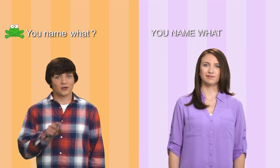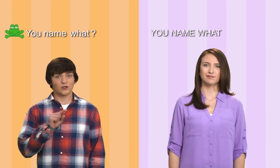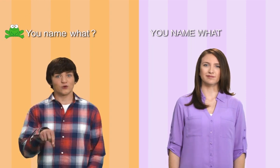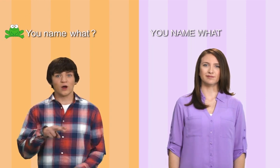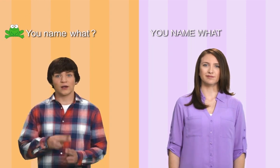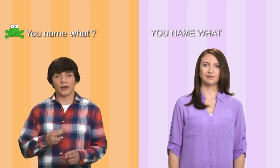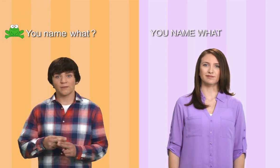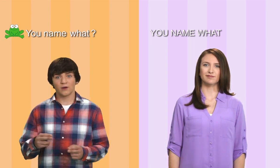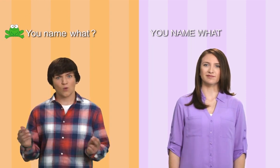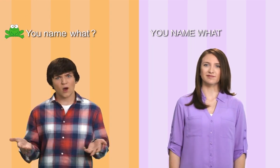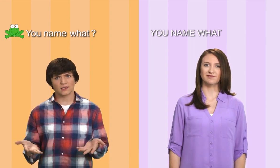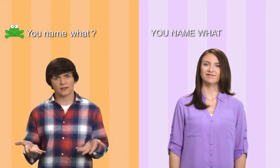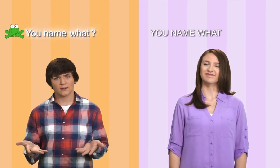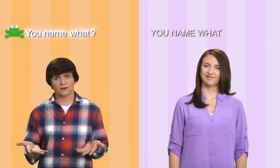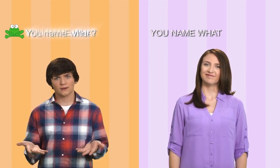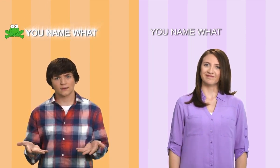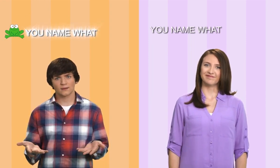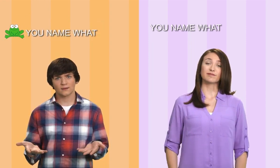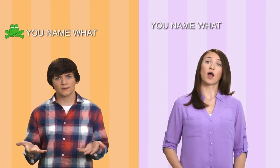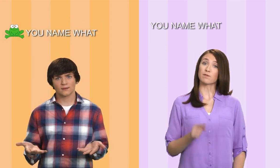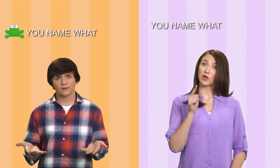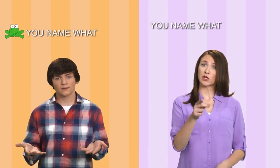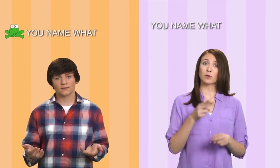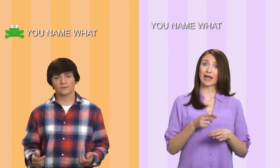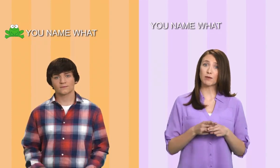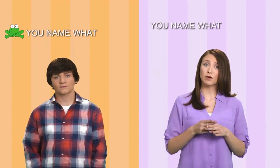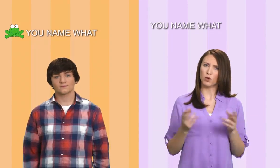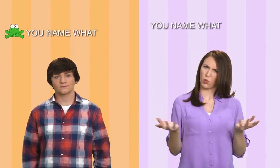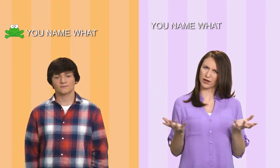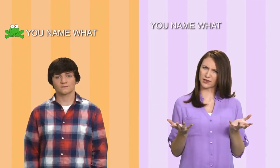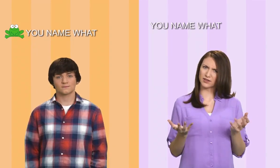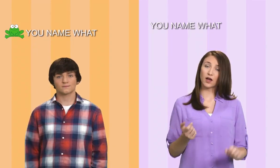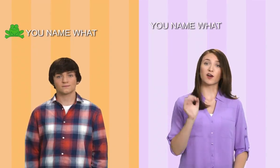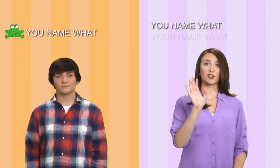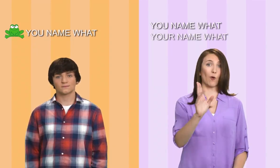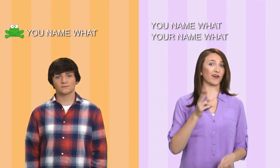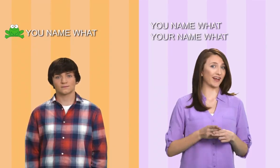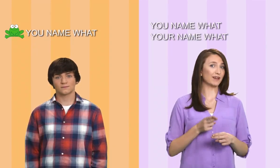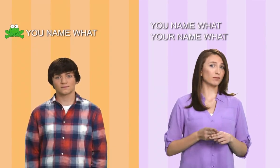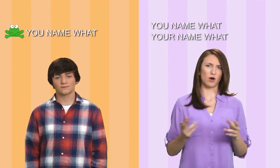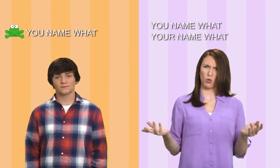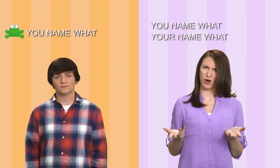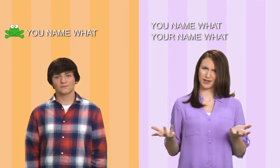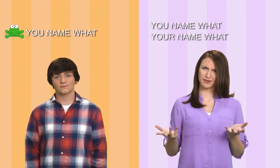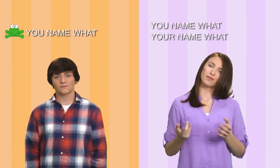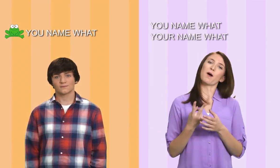You name what? You name what? Your name what?